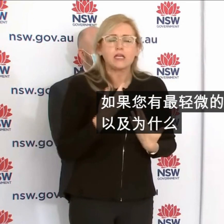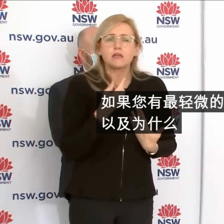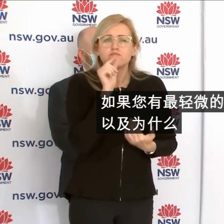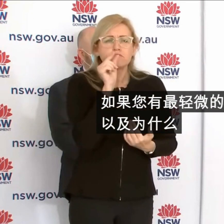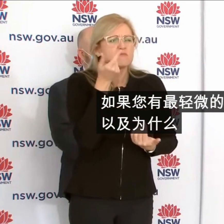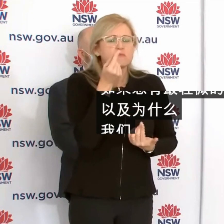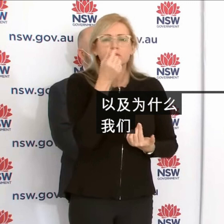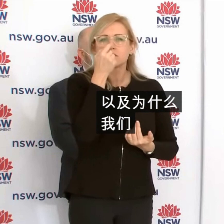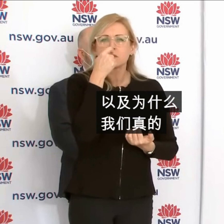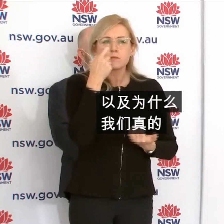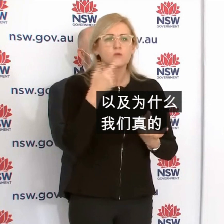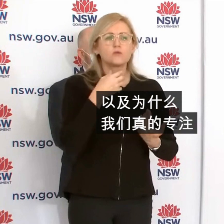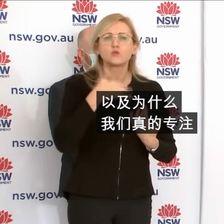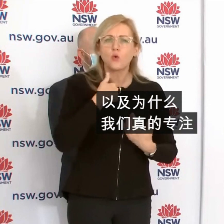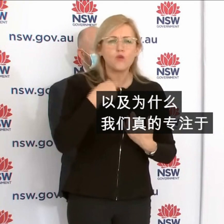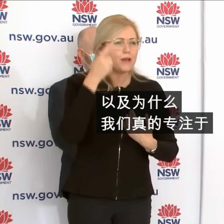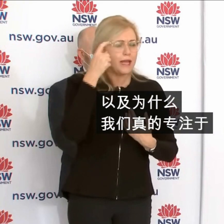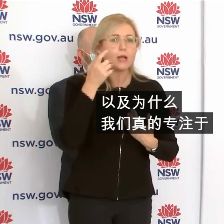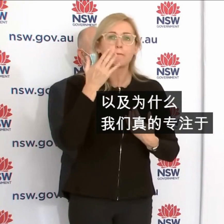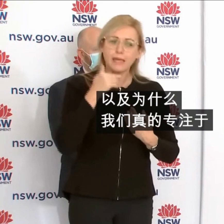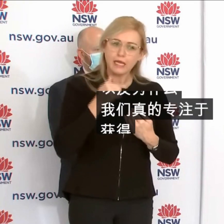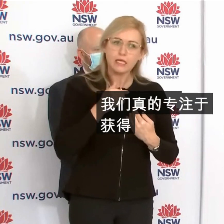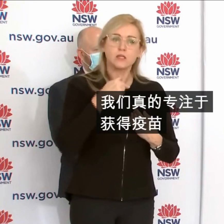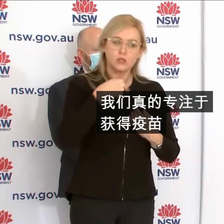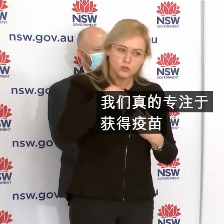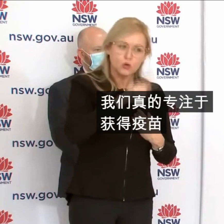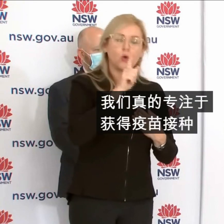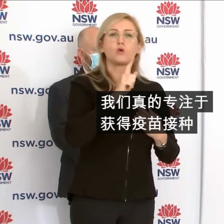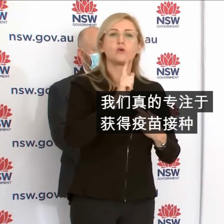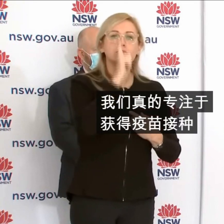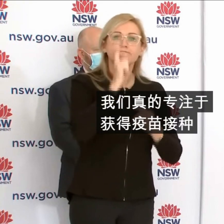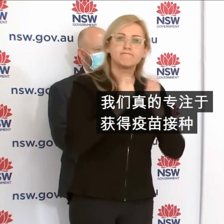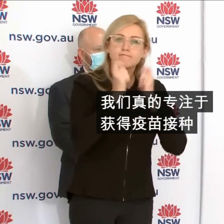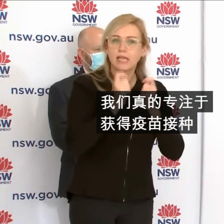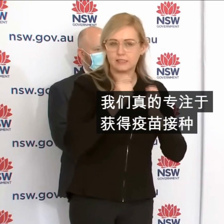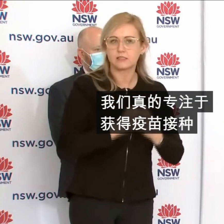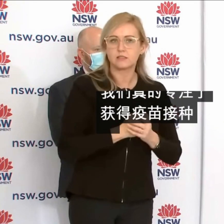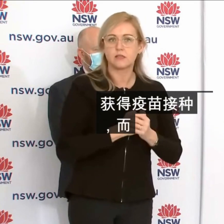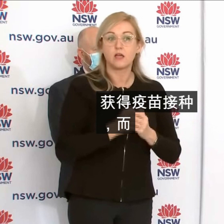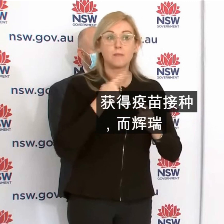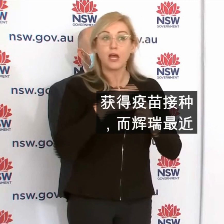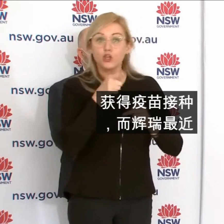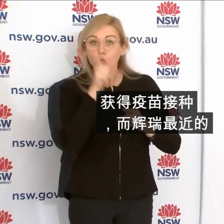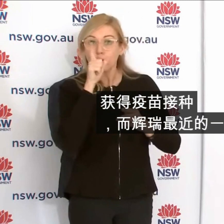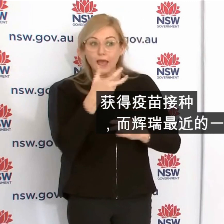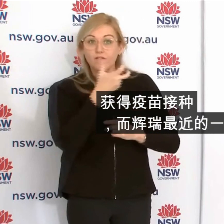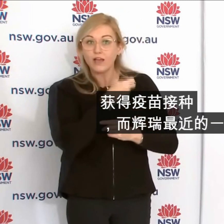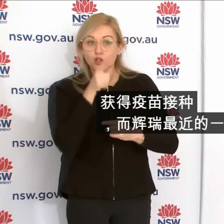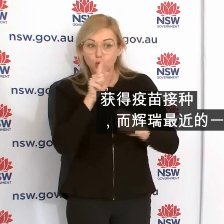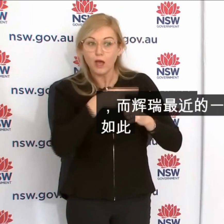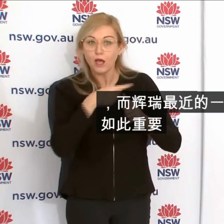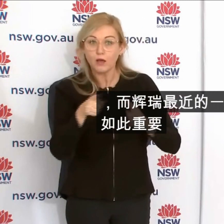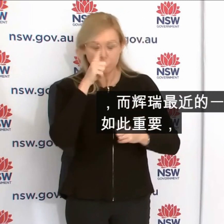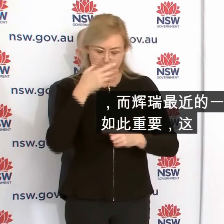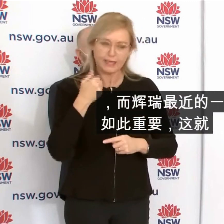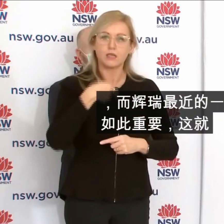And why we're really focused on getting access to vaccination. And this latest injection of